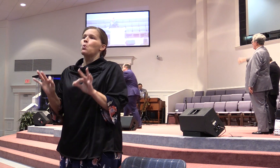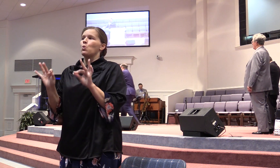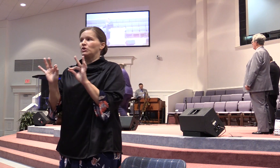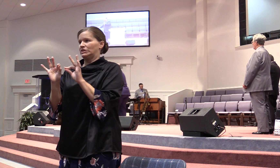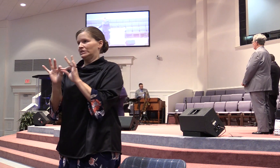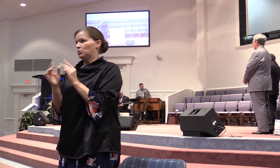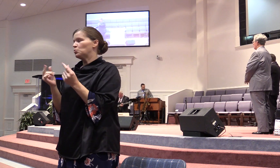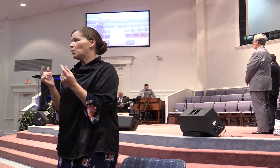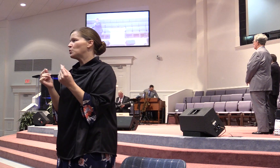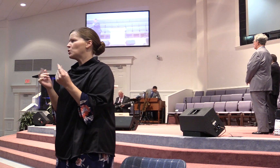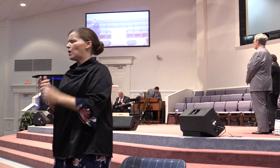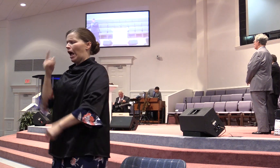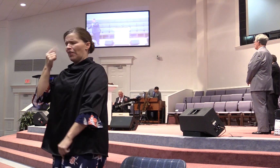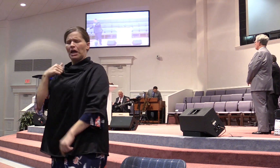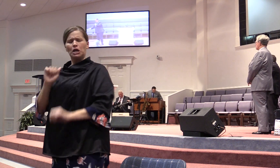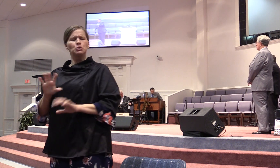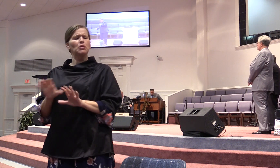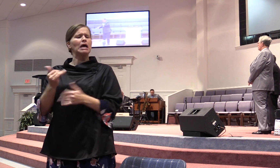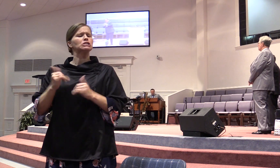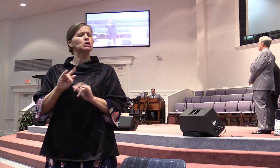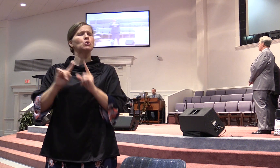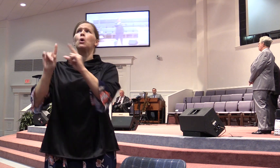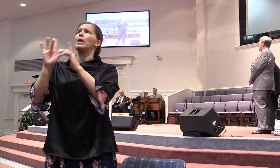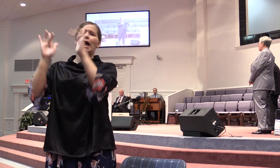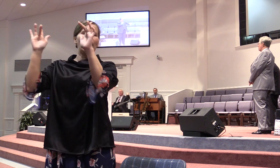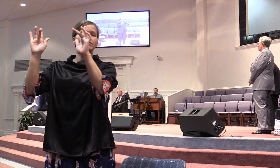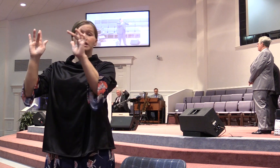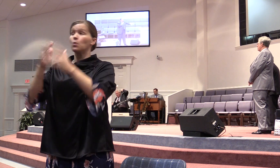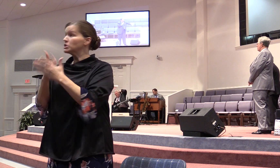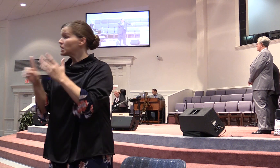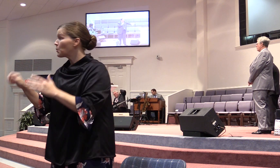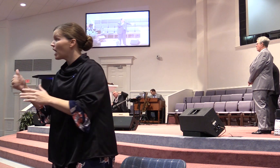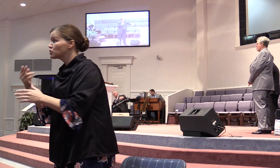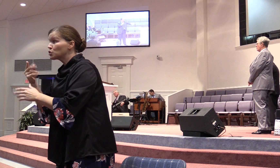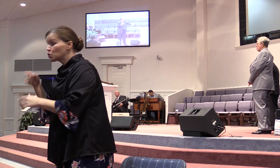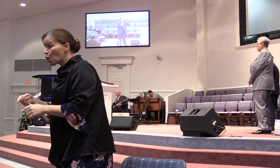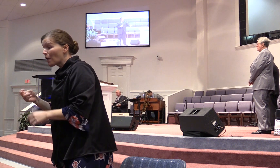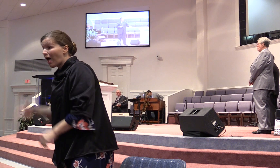I think I could do that and still go to heaven. But if you do that, will somebody else go to hell?